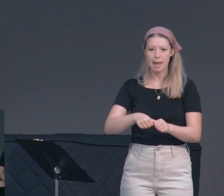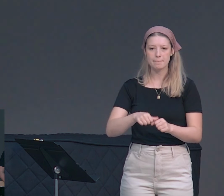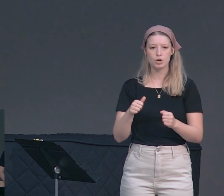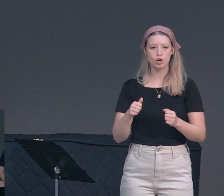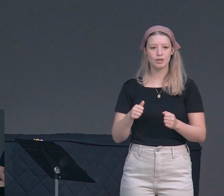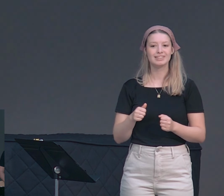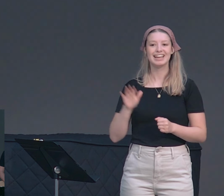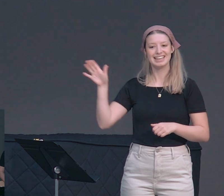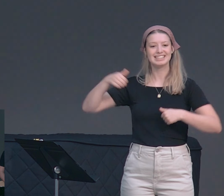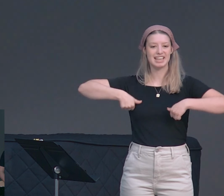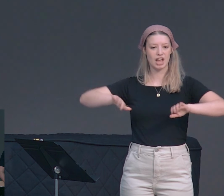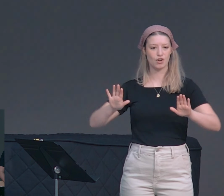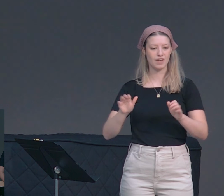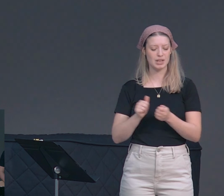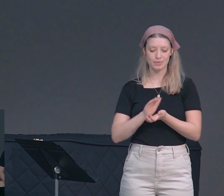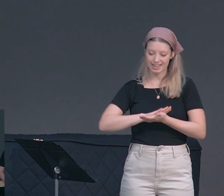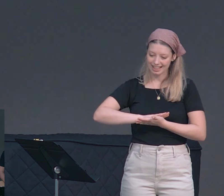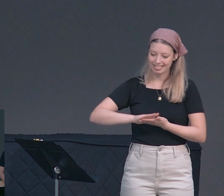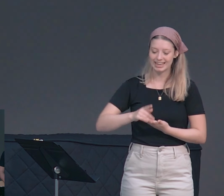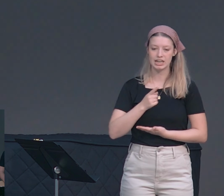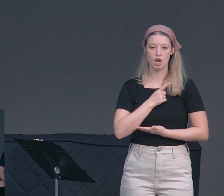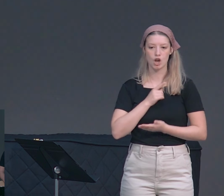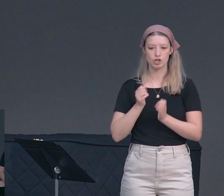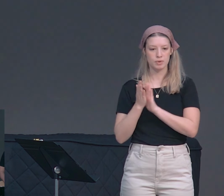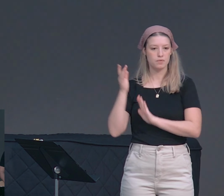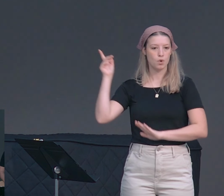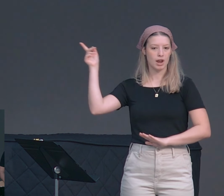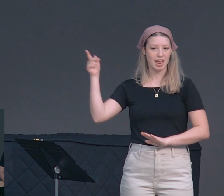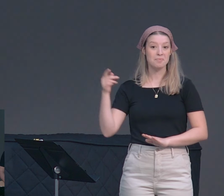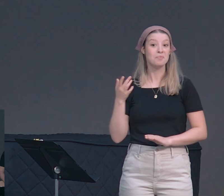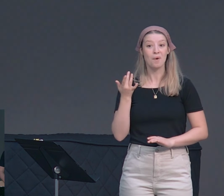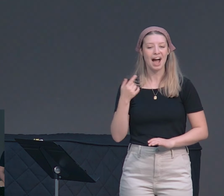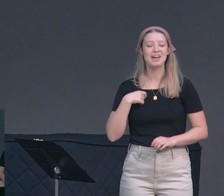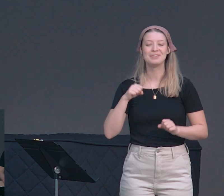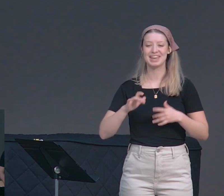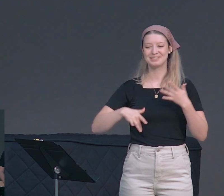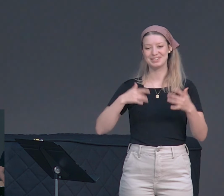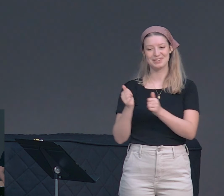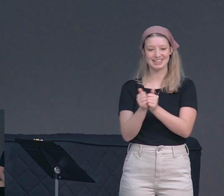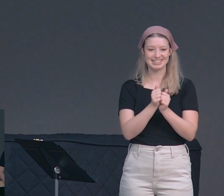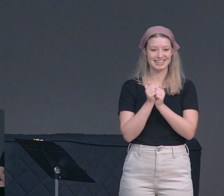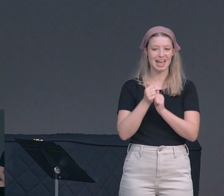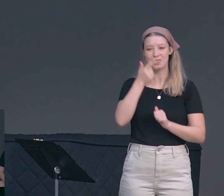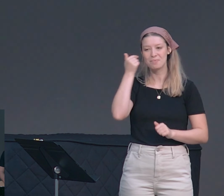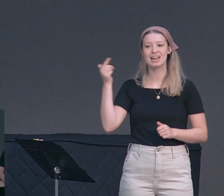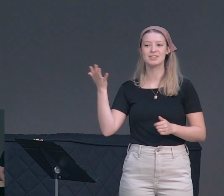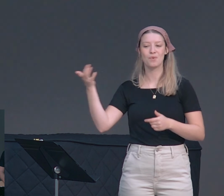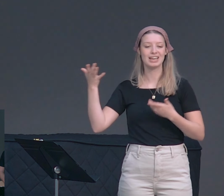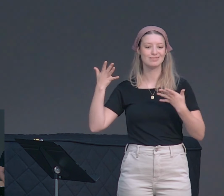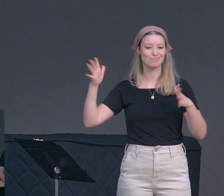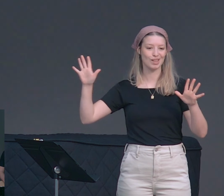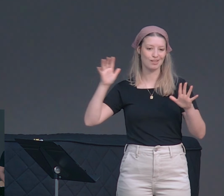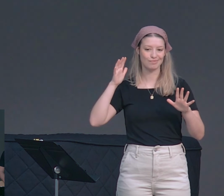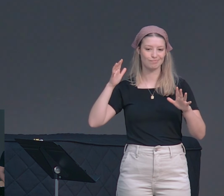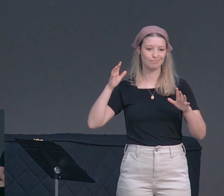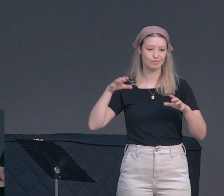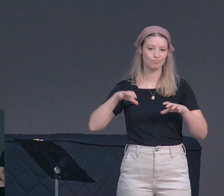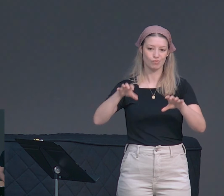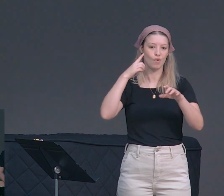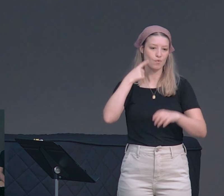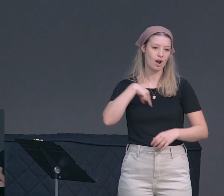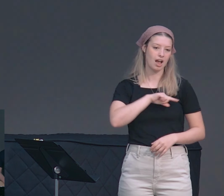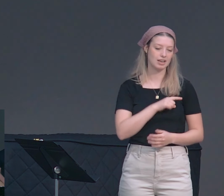sacrifice, with a clean conscience before God, so that we may rejoice together in what he's done for us. Let's go now